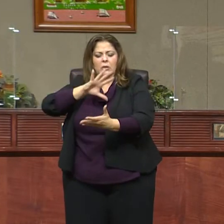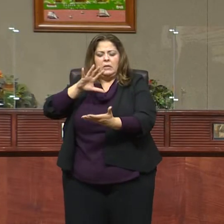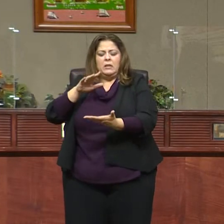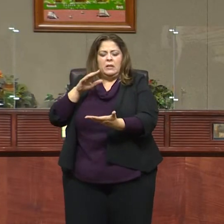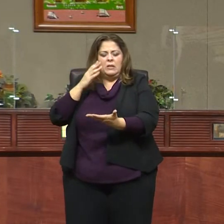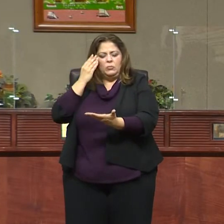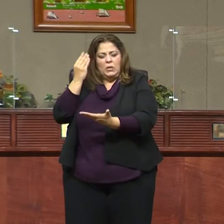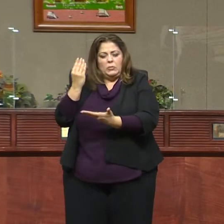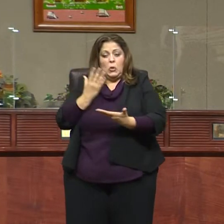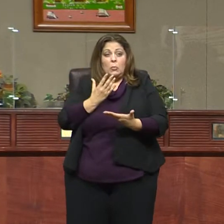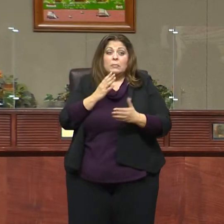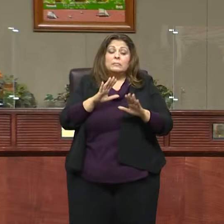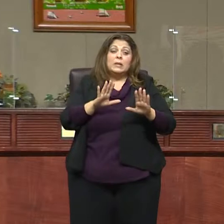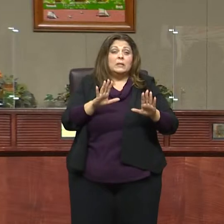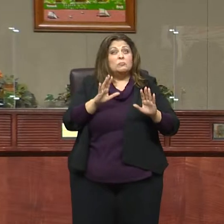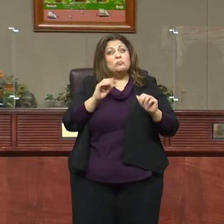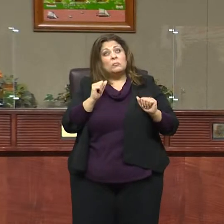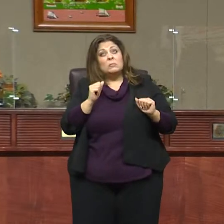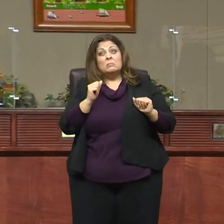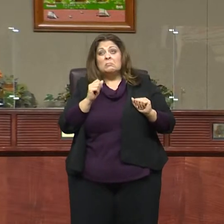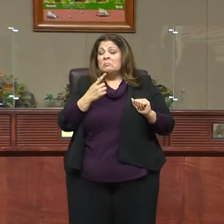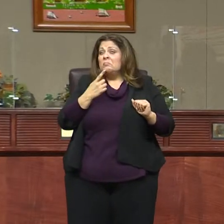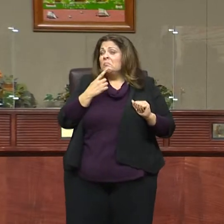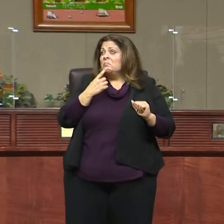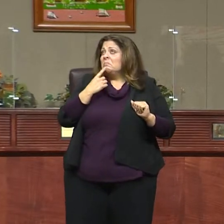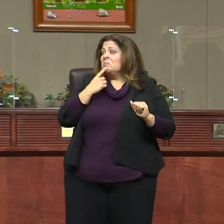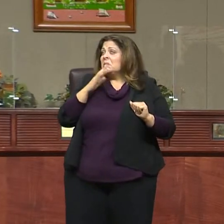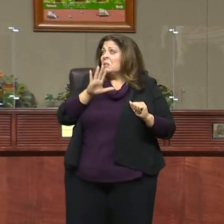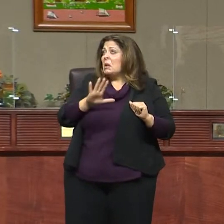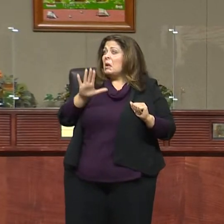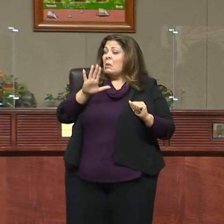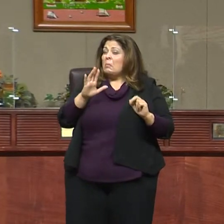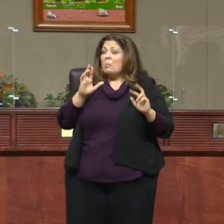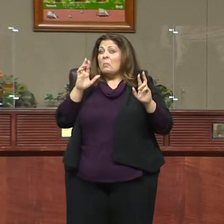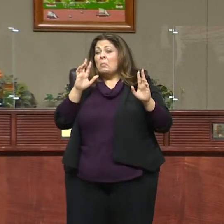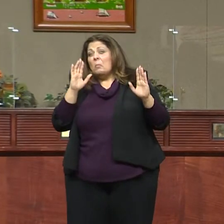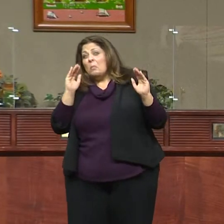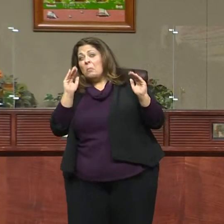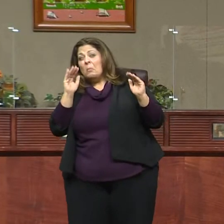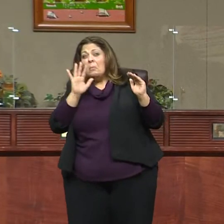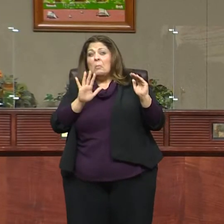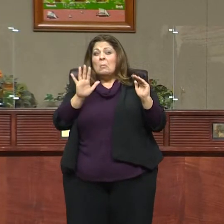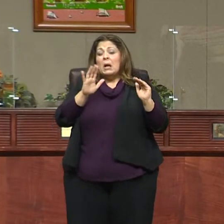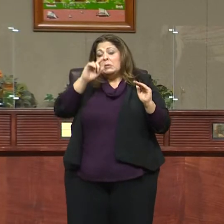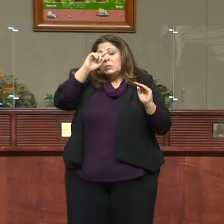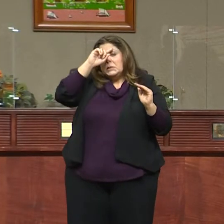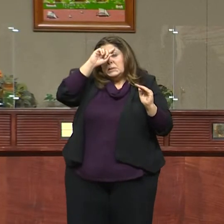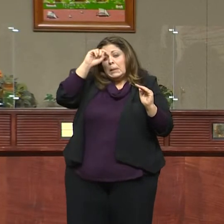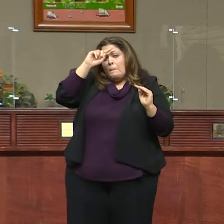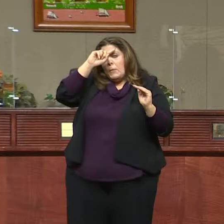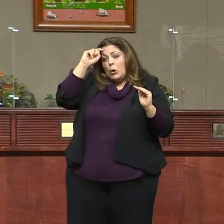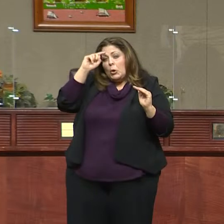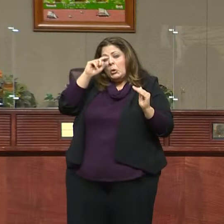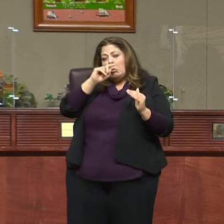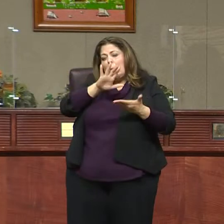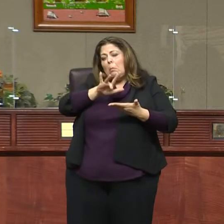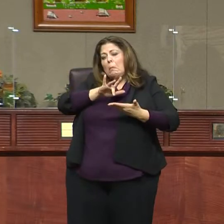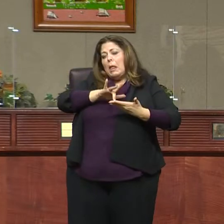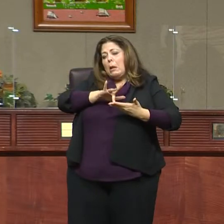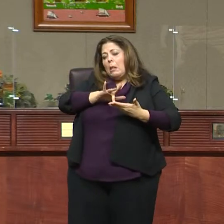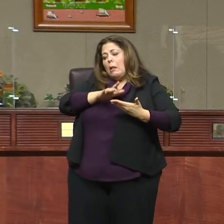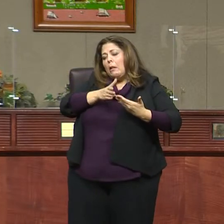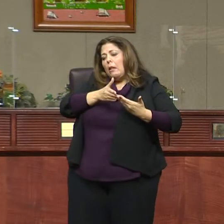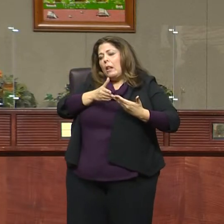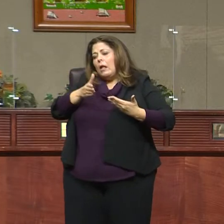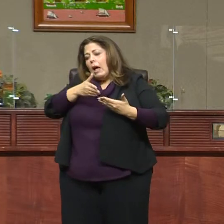to say that sometime probably summertime mid to late summer, we should